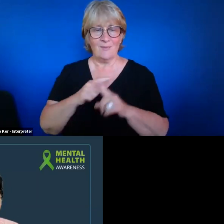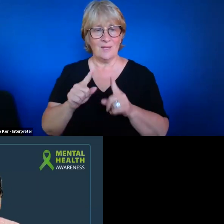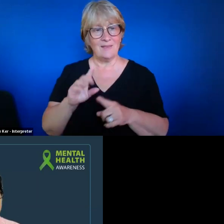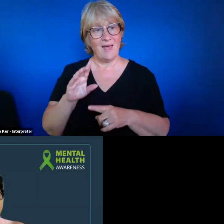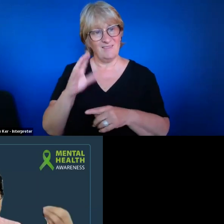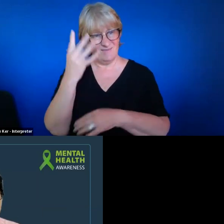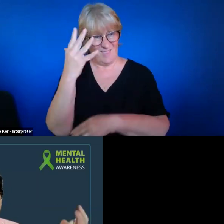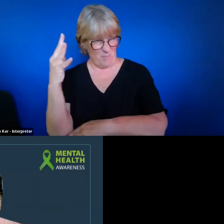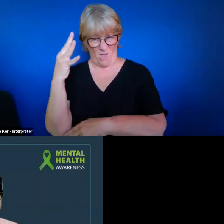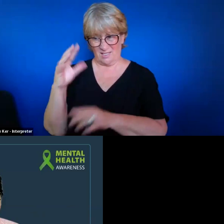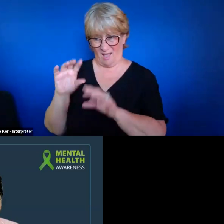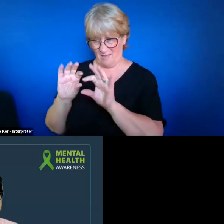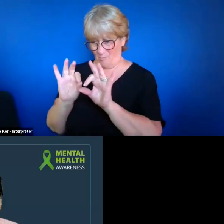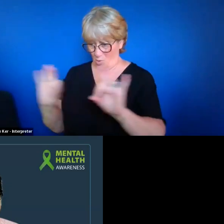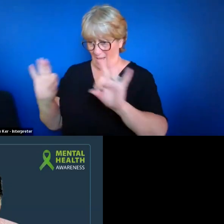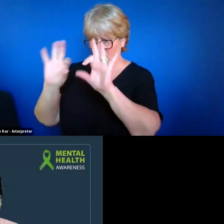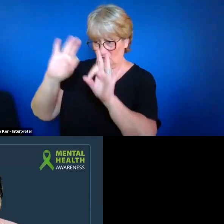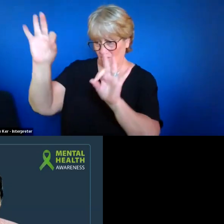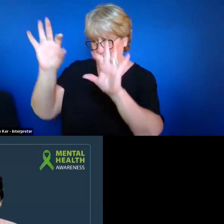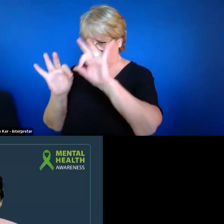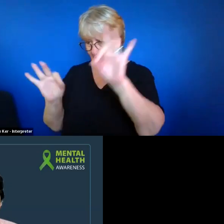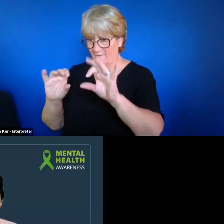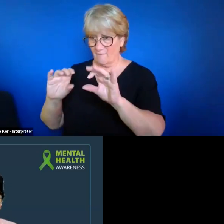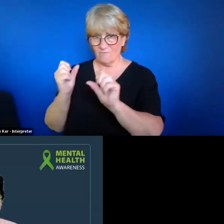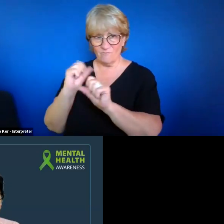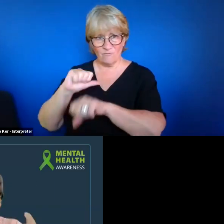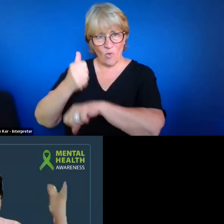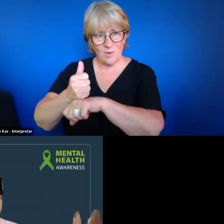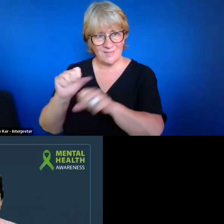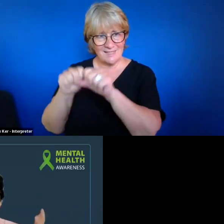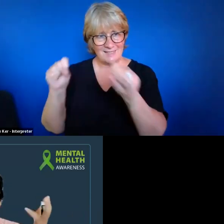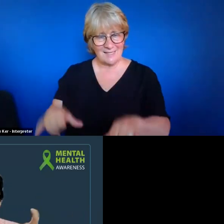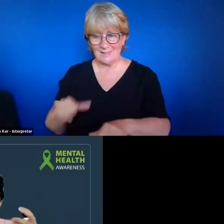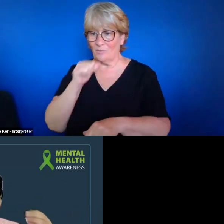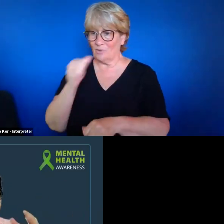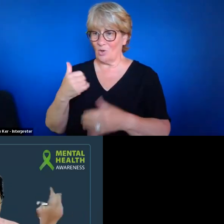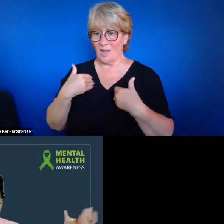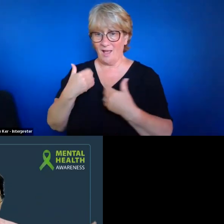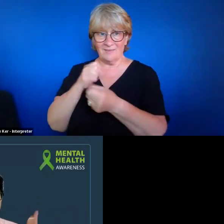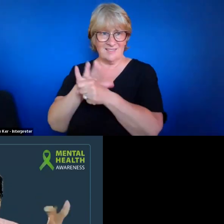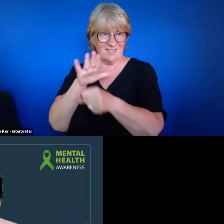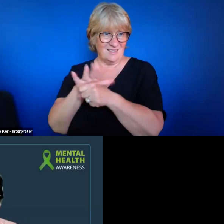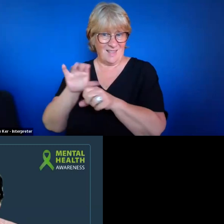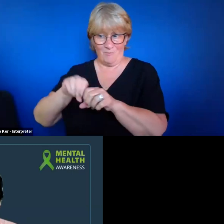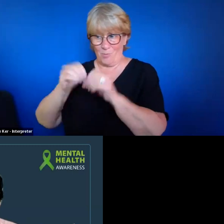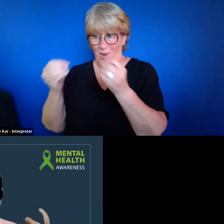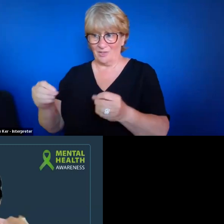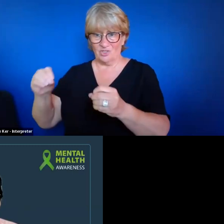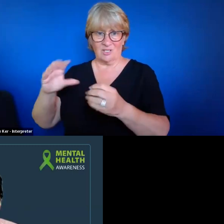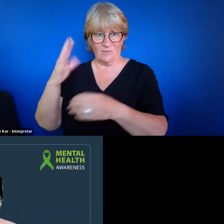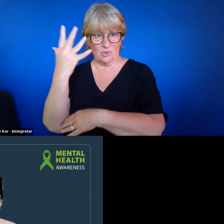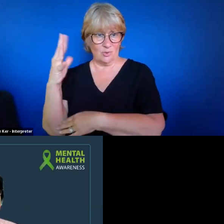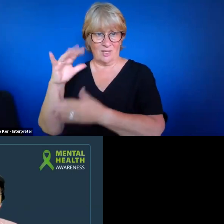you know, the branches that inform the system, if we don't have those substantial branching of the tree and